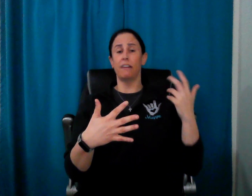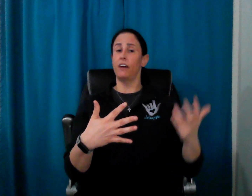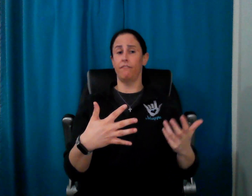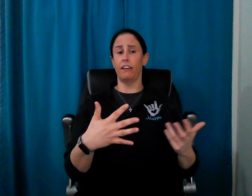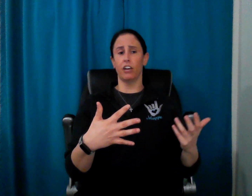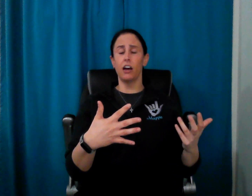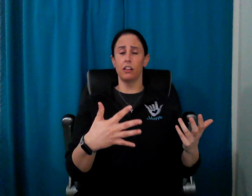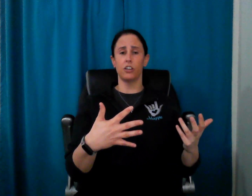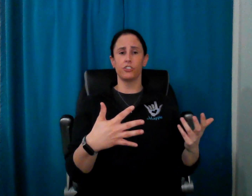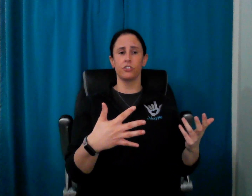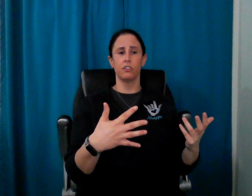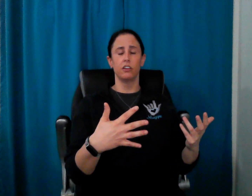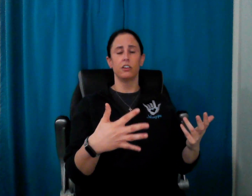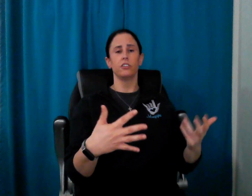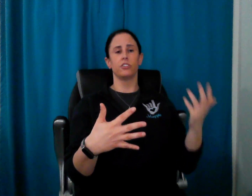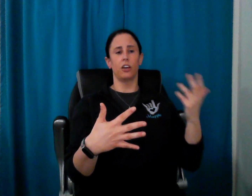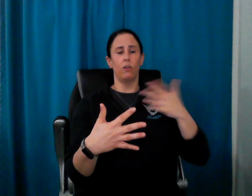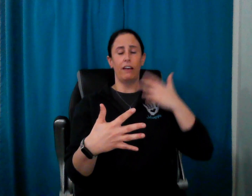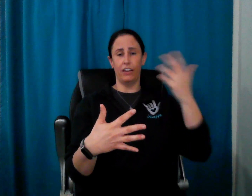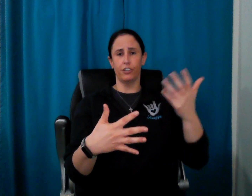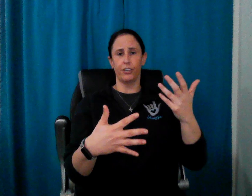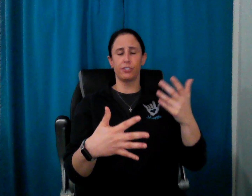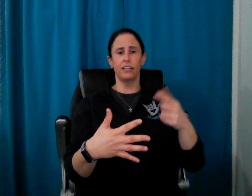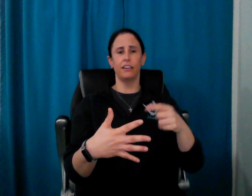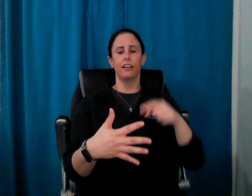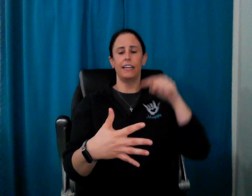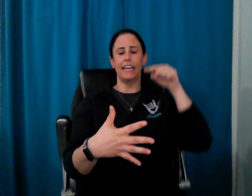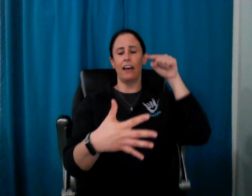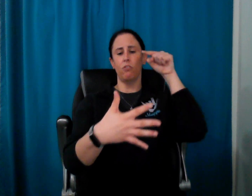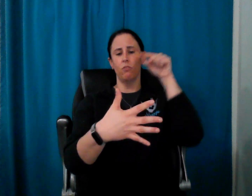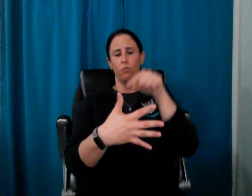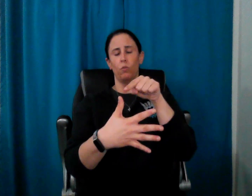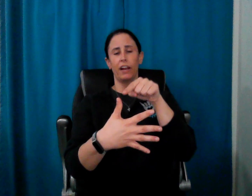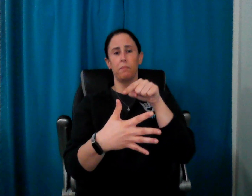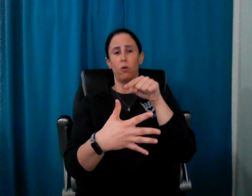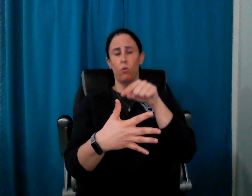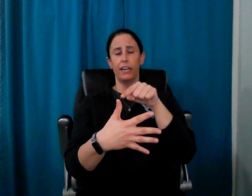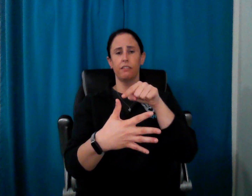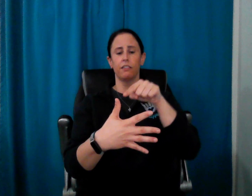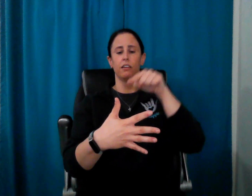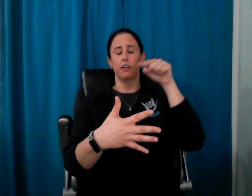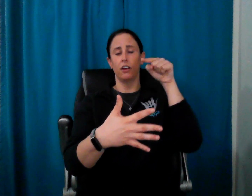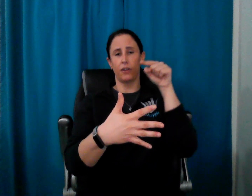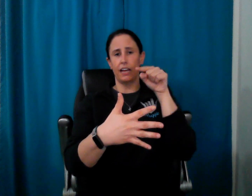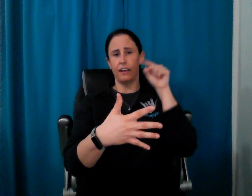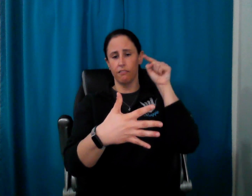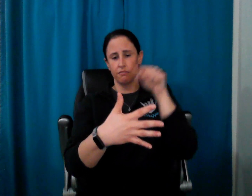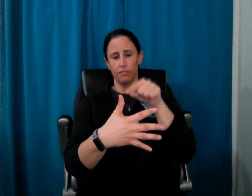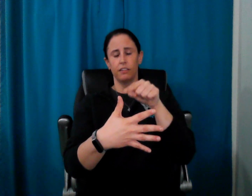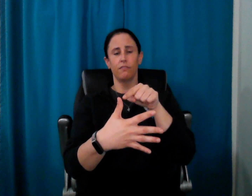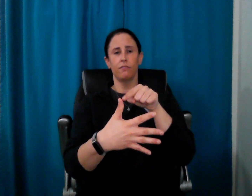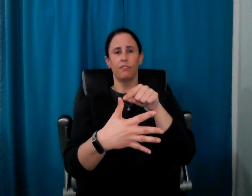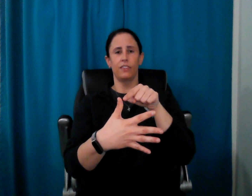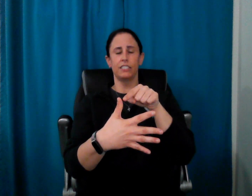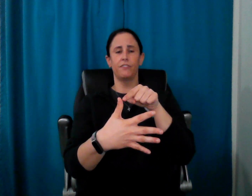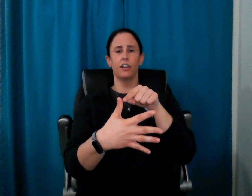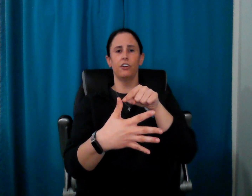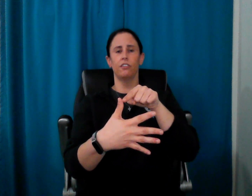5 favorite colors. So I've introduced it. Now when I point, okay, this finger